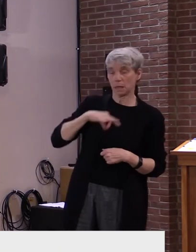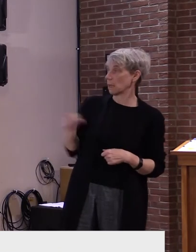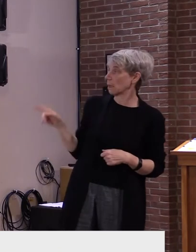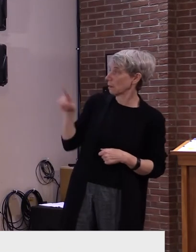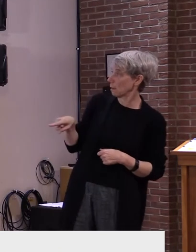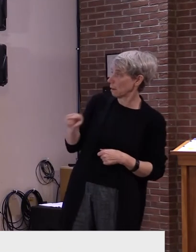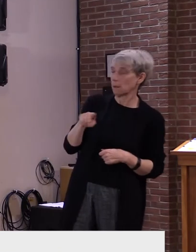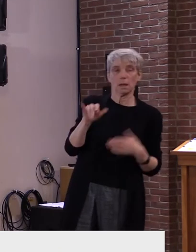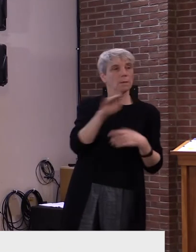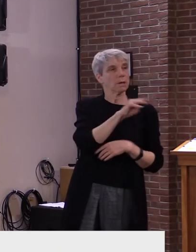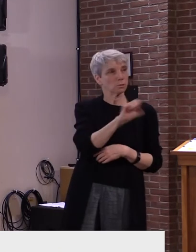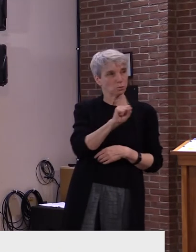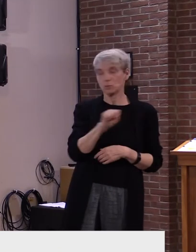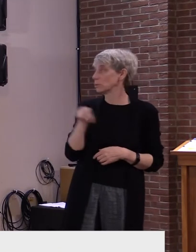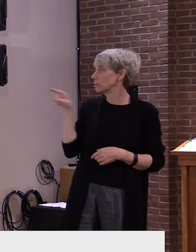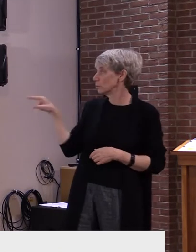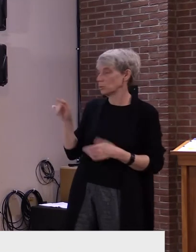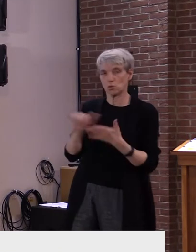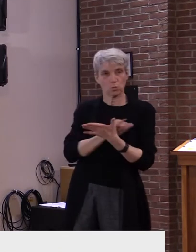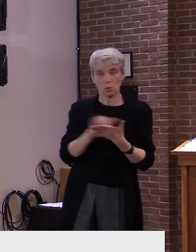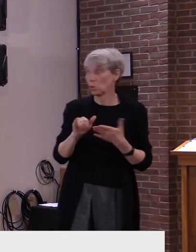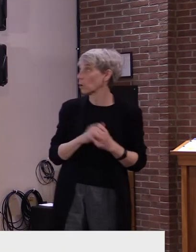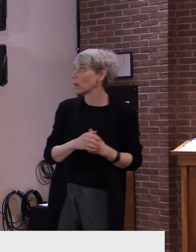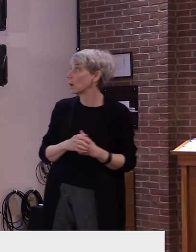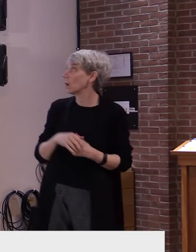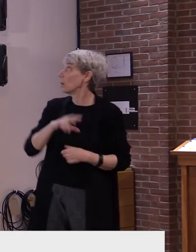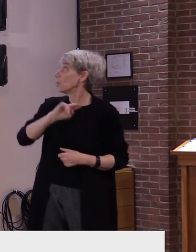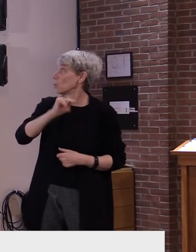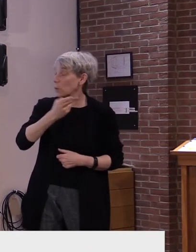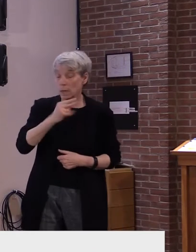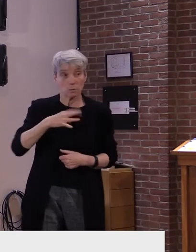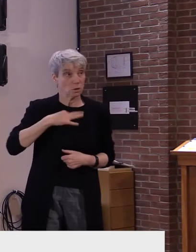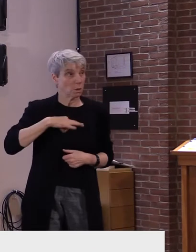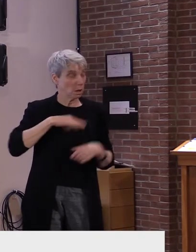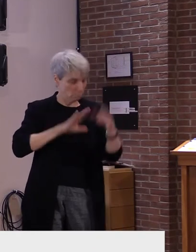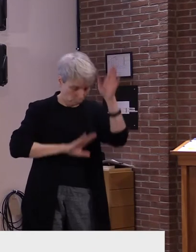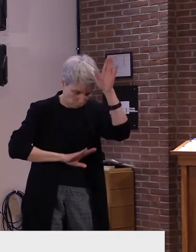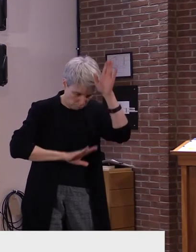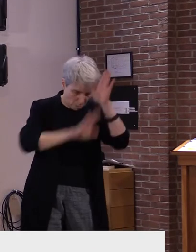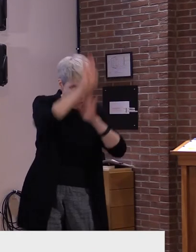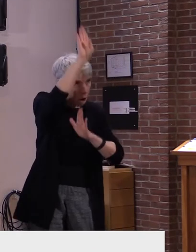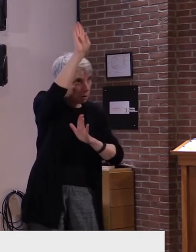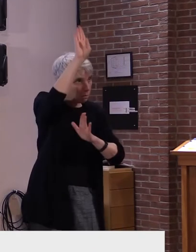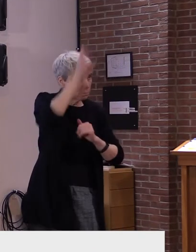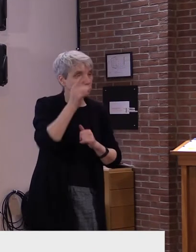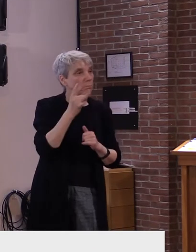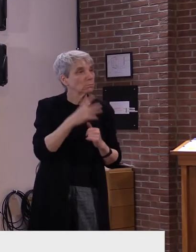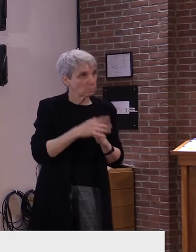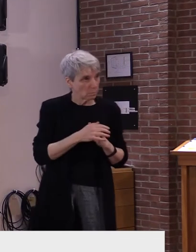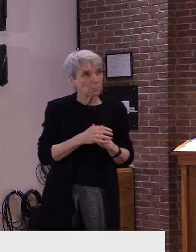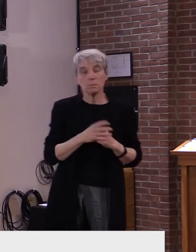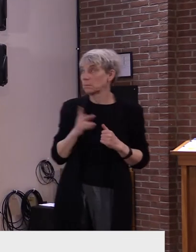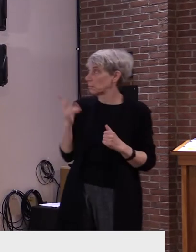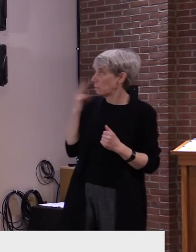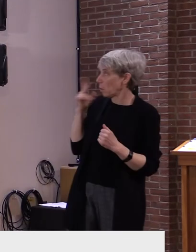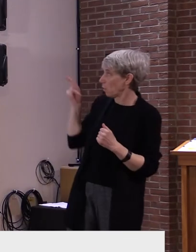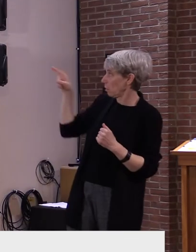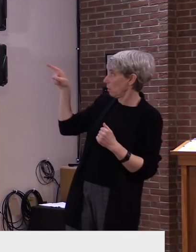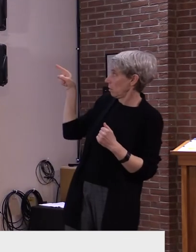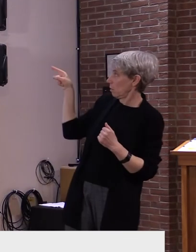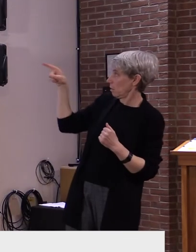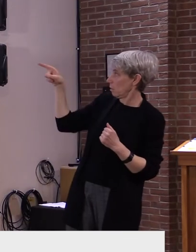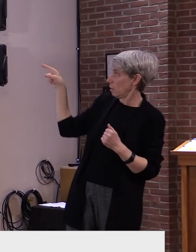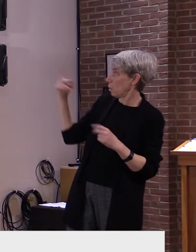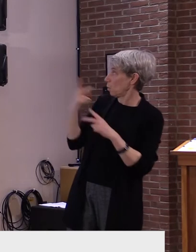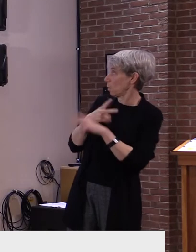that new hampshire and maine have far exceeded the case counts that they had back in the spring and you can see the trajectory that both of those states are on particularly